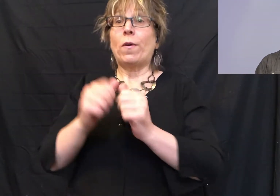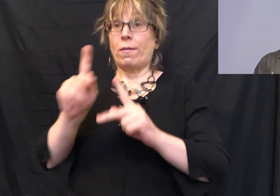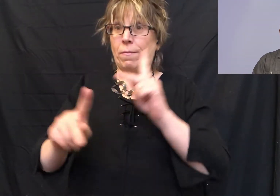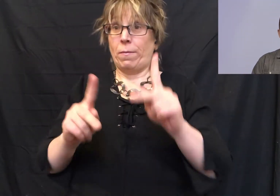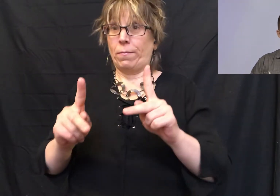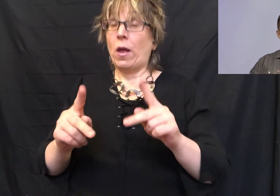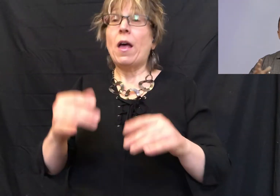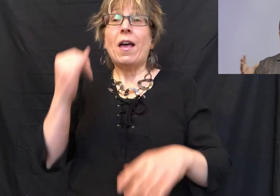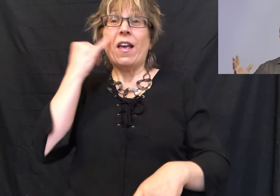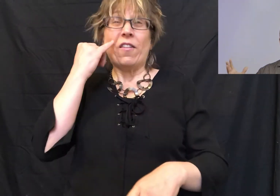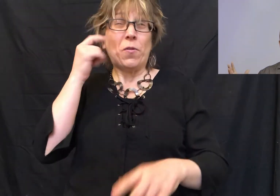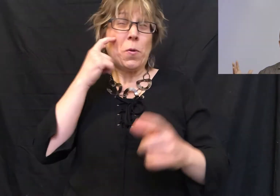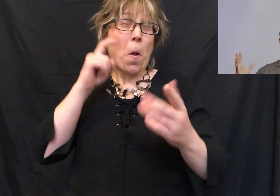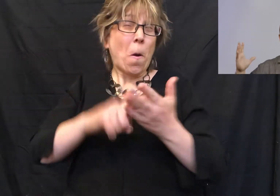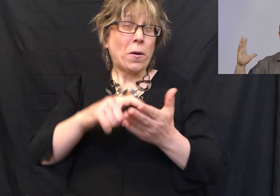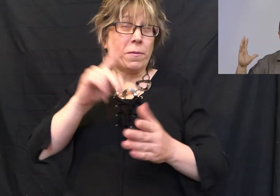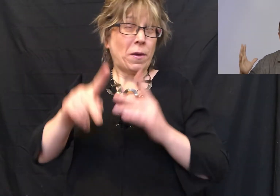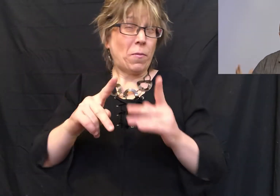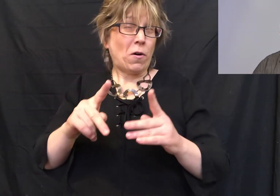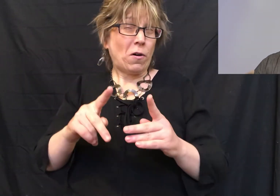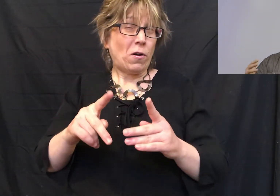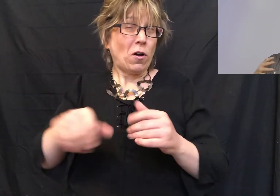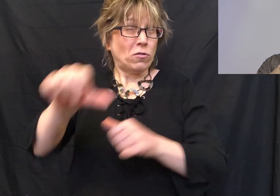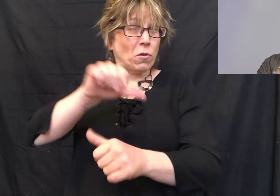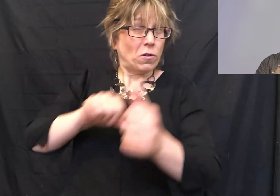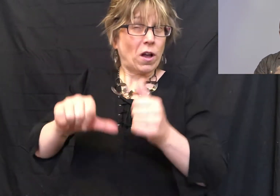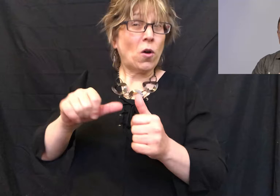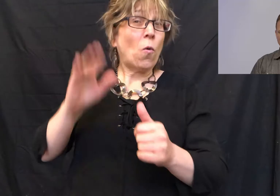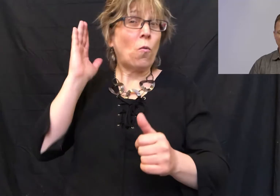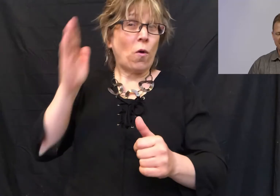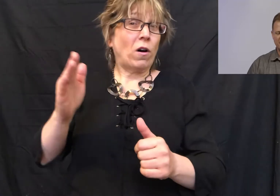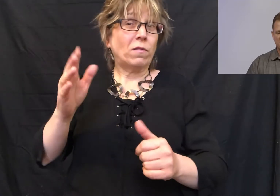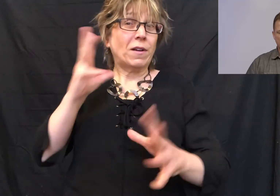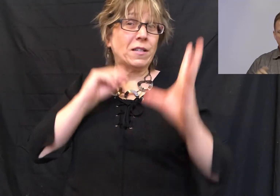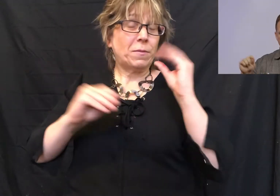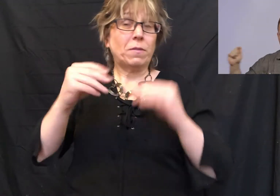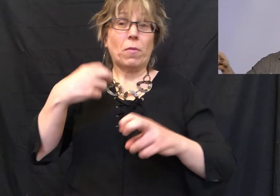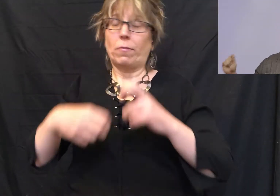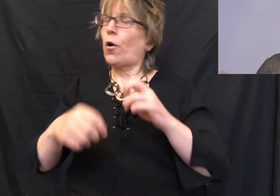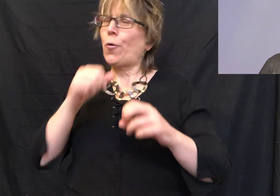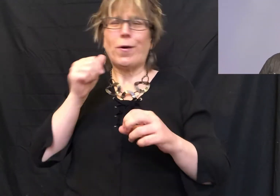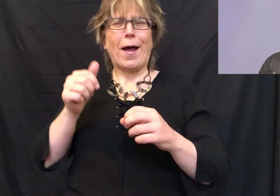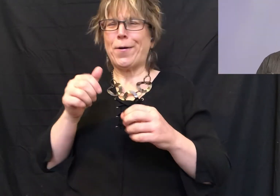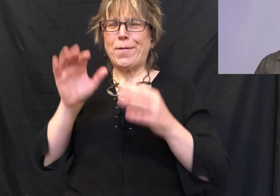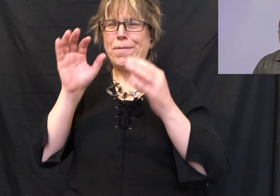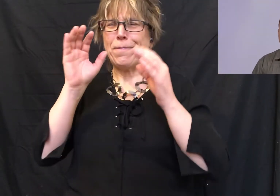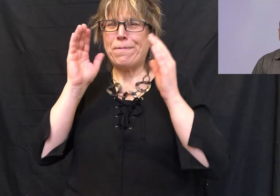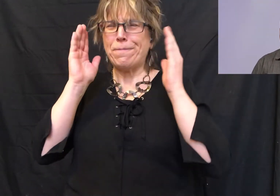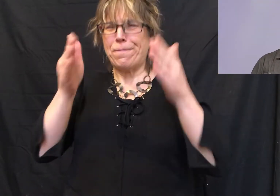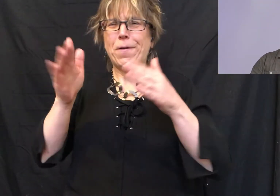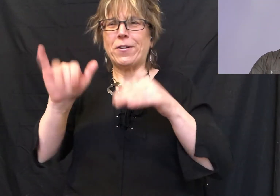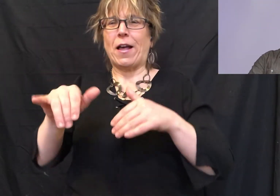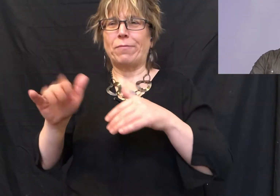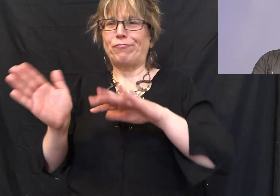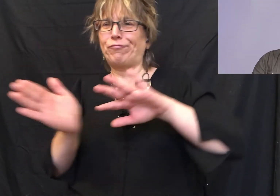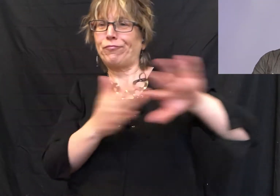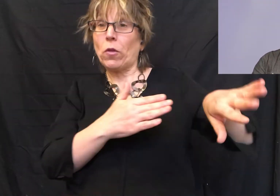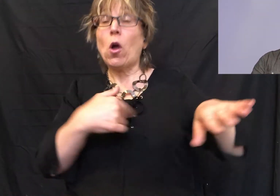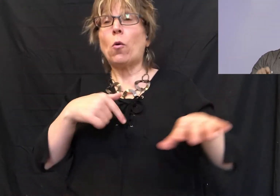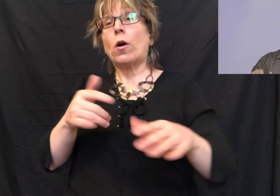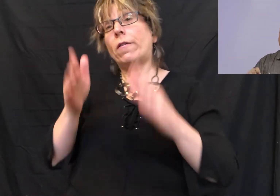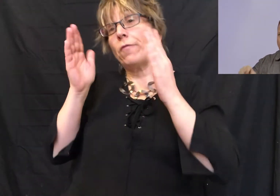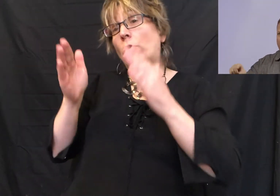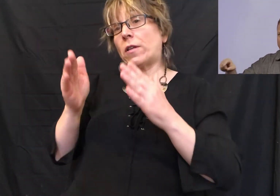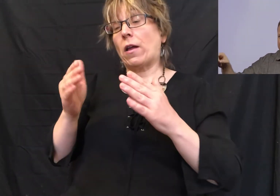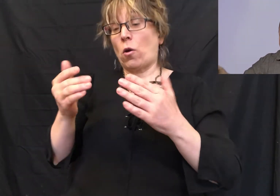all right? If you're around people long enough, you're going to have issues. It's personalities colliding. We're not focusing on that. We're going to focus on what we can